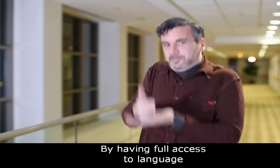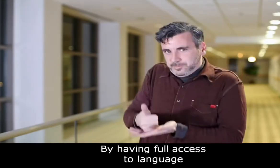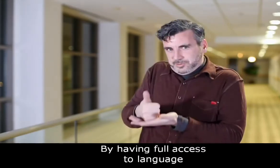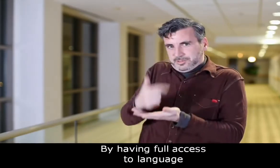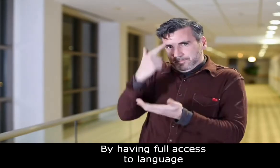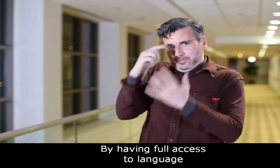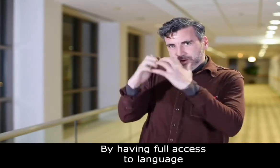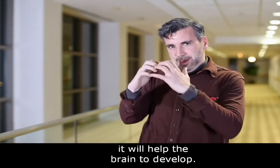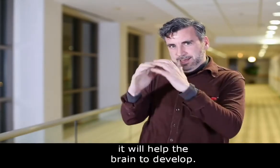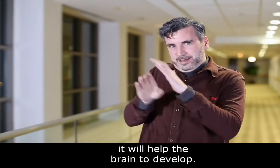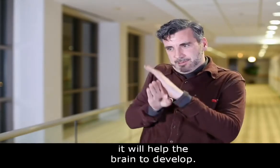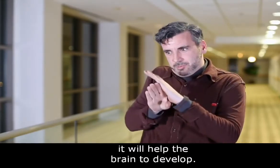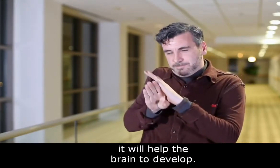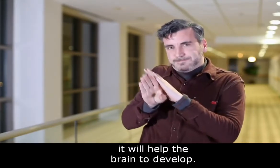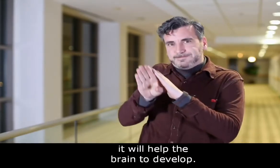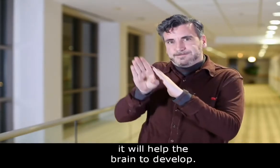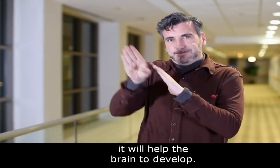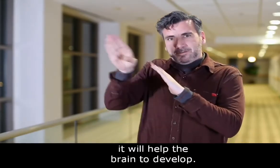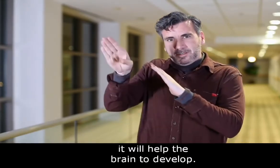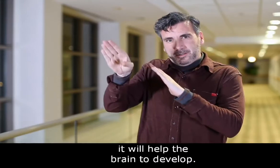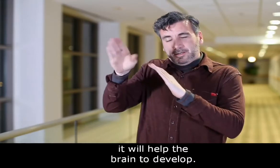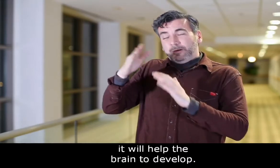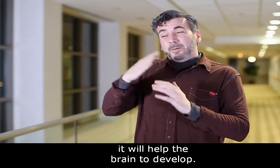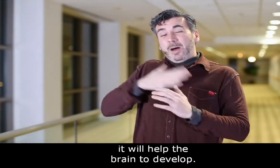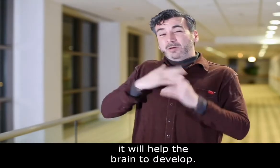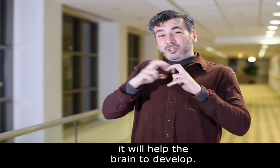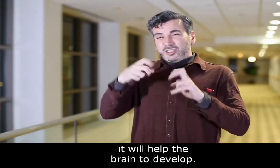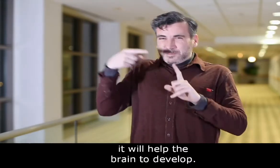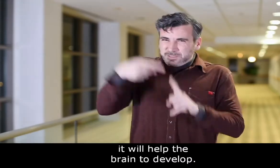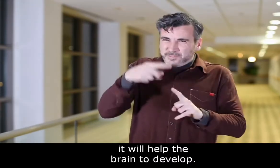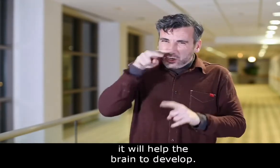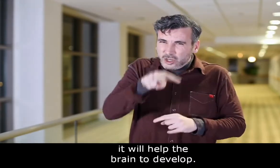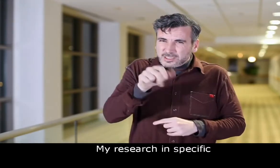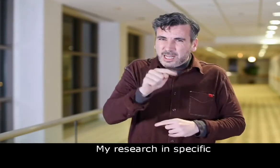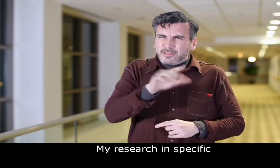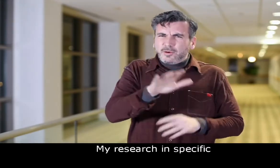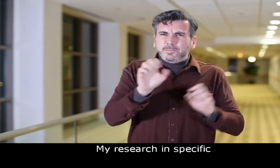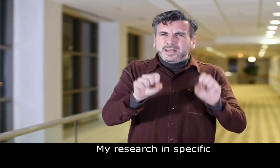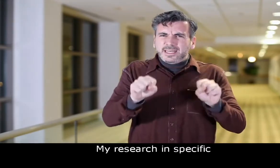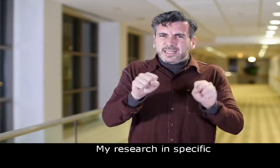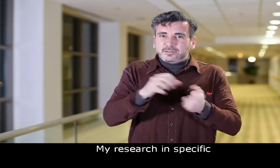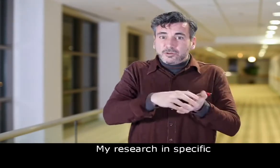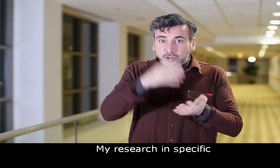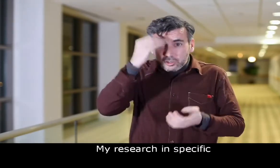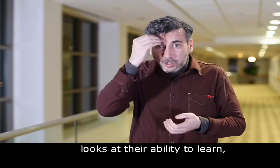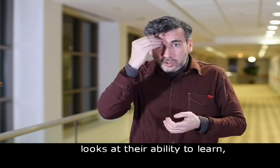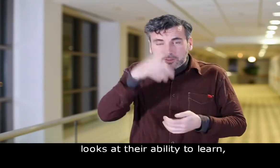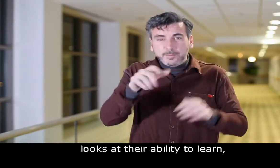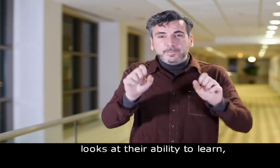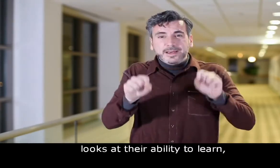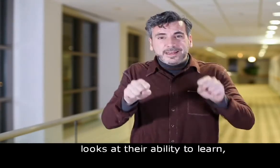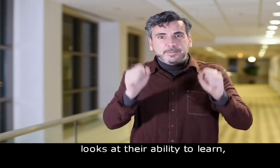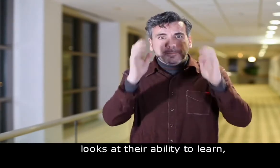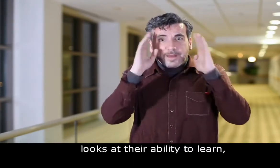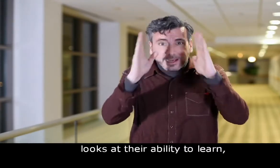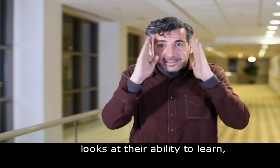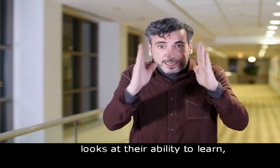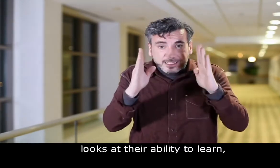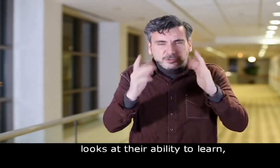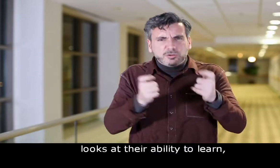language, it will help the brain to develop. My research in specific looks at their ability to learn,